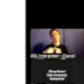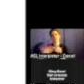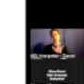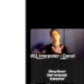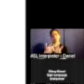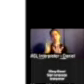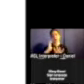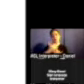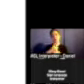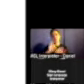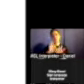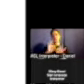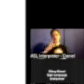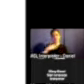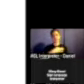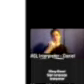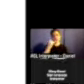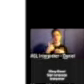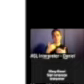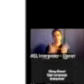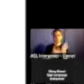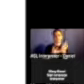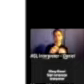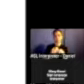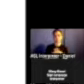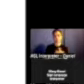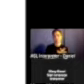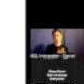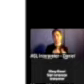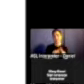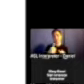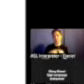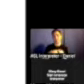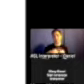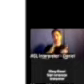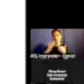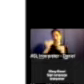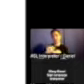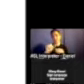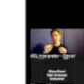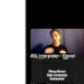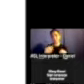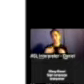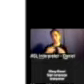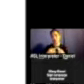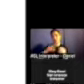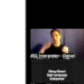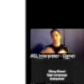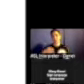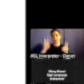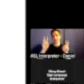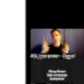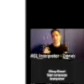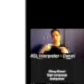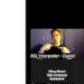staff if you are experiencing ongoing technical issues, but please note our limited capacity to address issues while the meeting